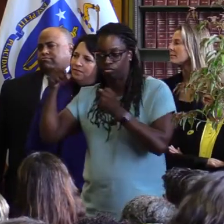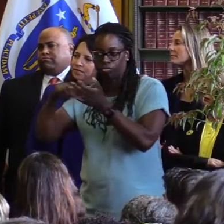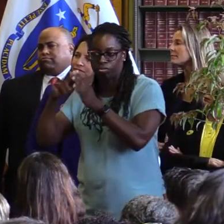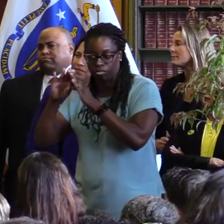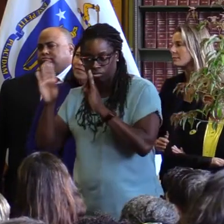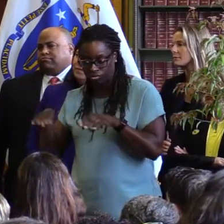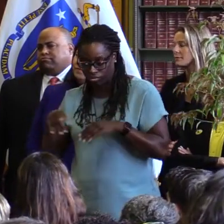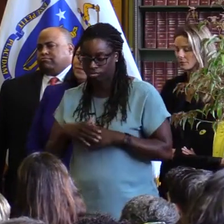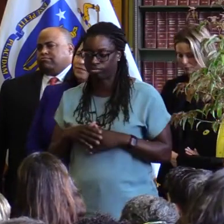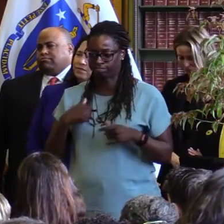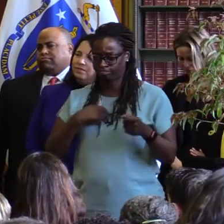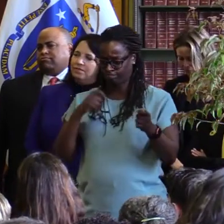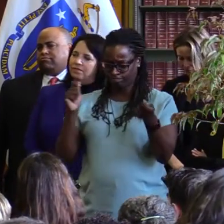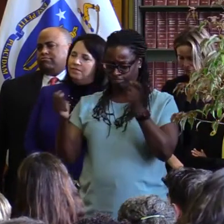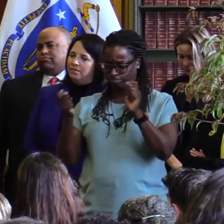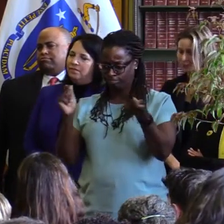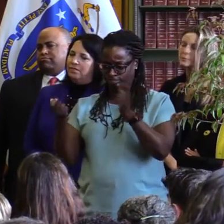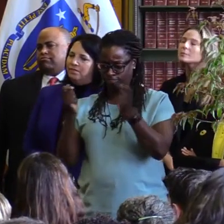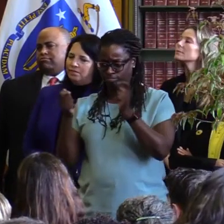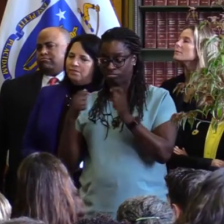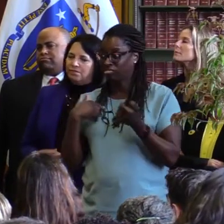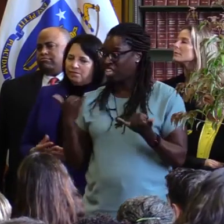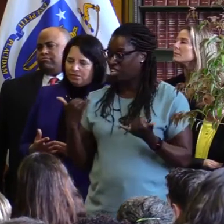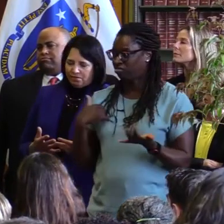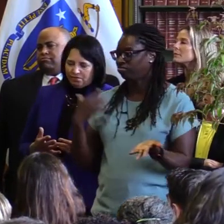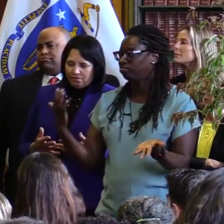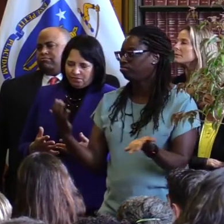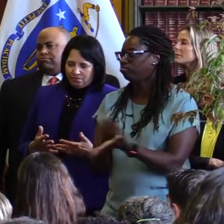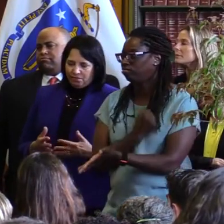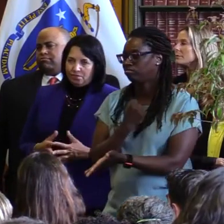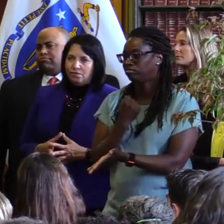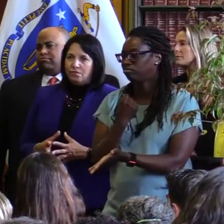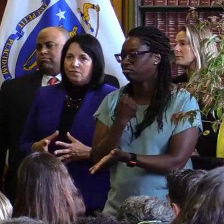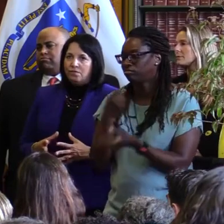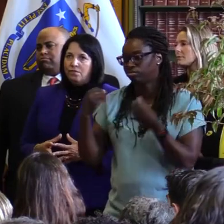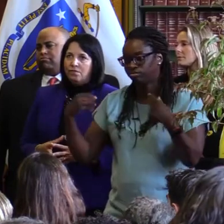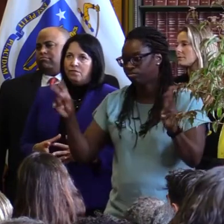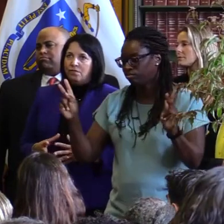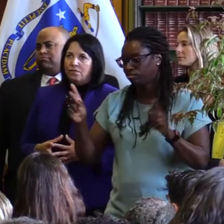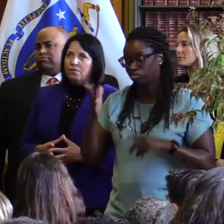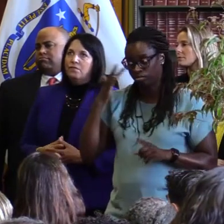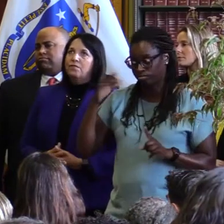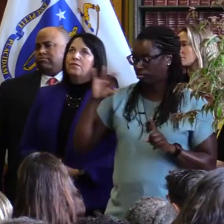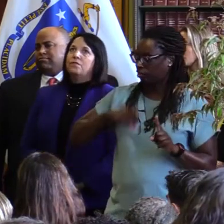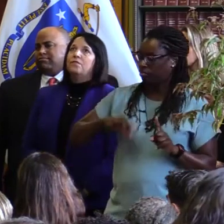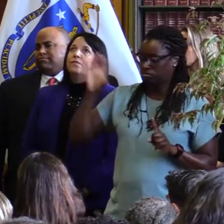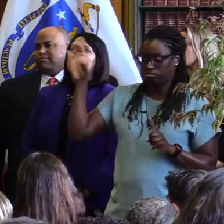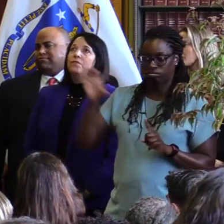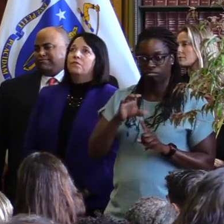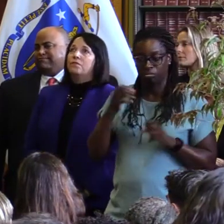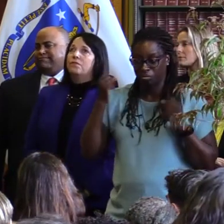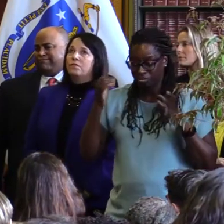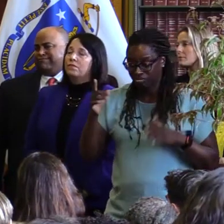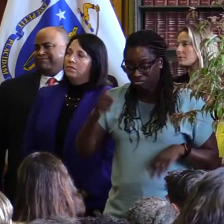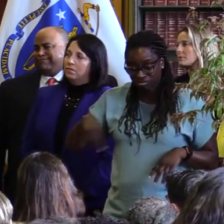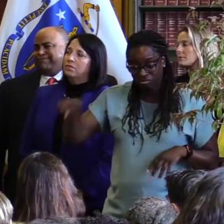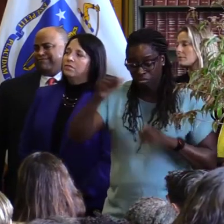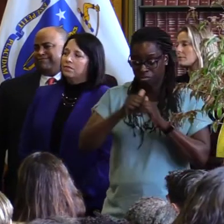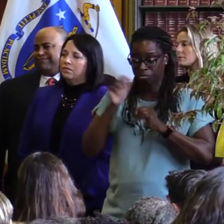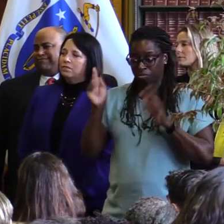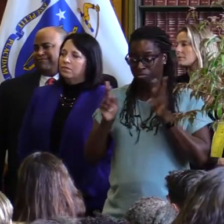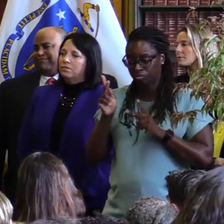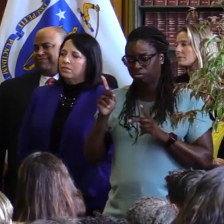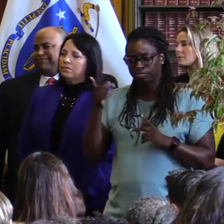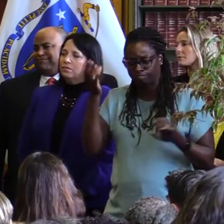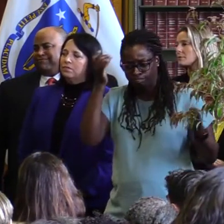maximum utility by the greatest number, but to do so in a way that's smart and thoughtful and targeted, because,